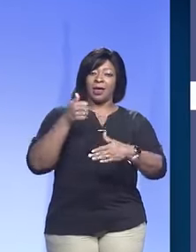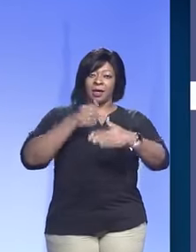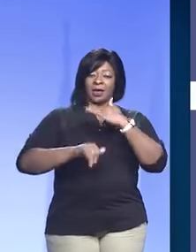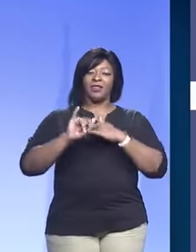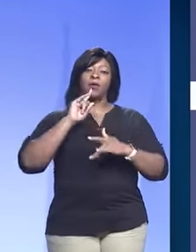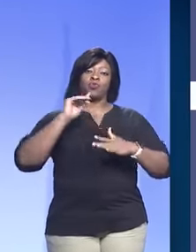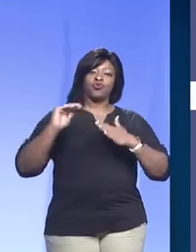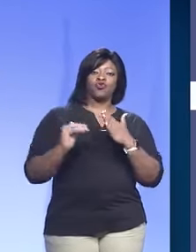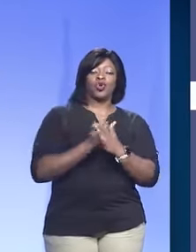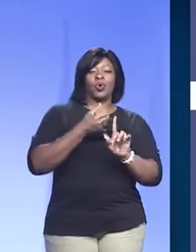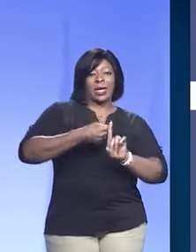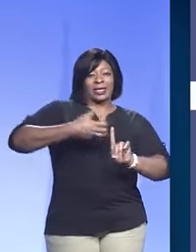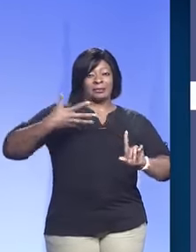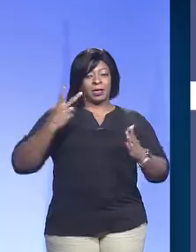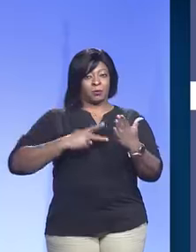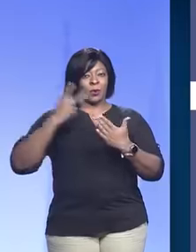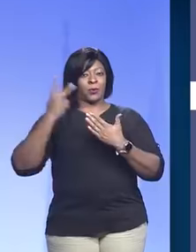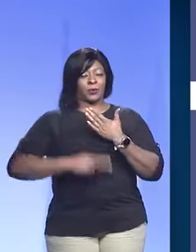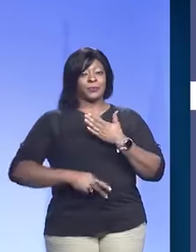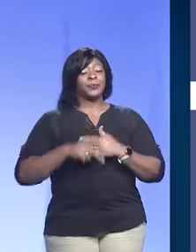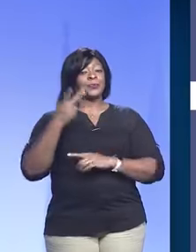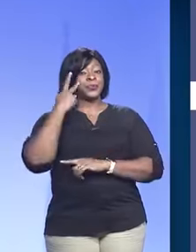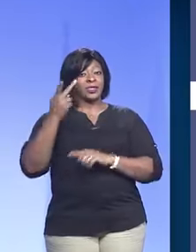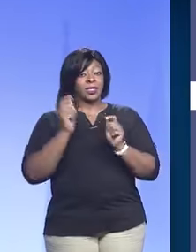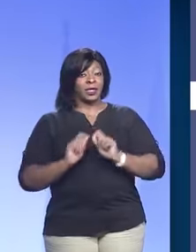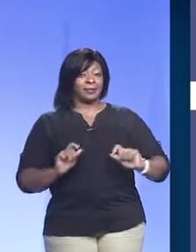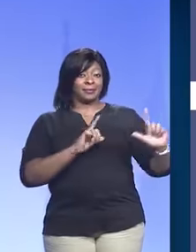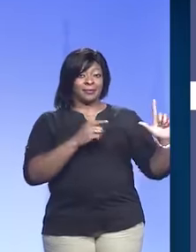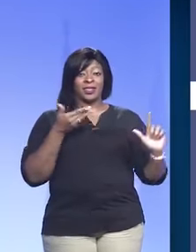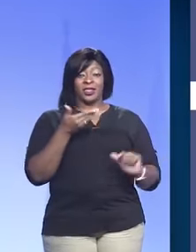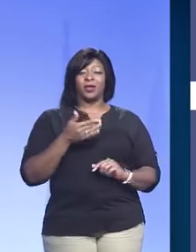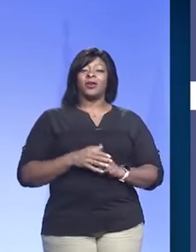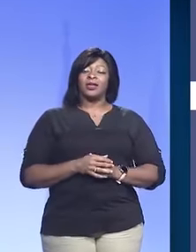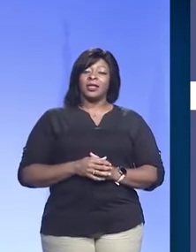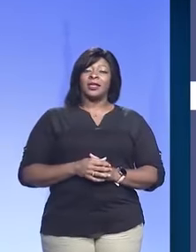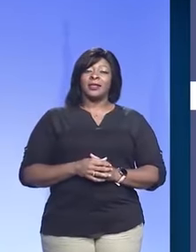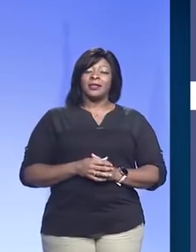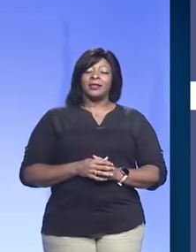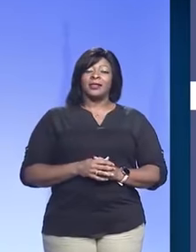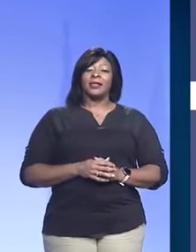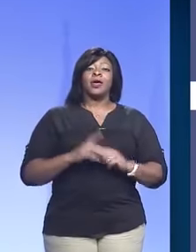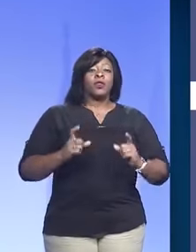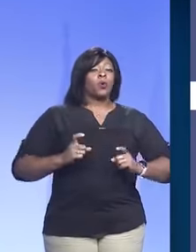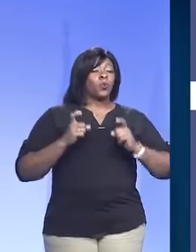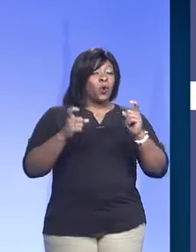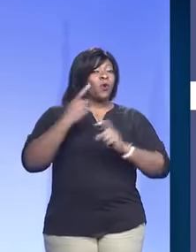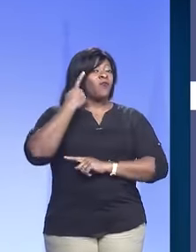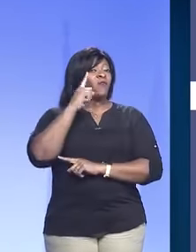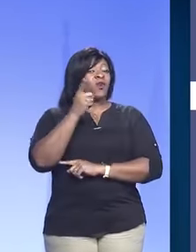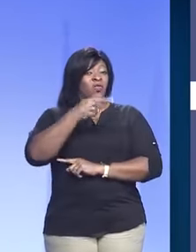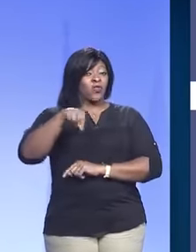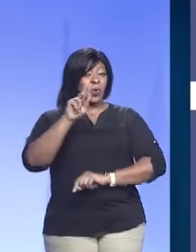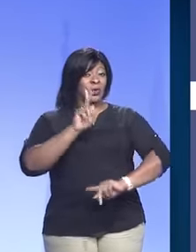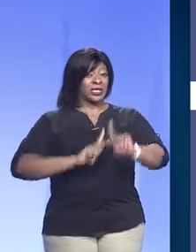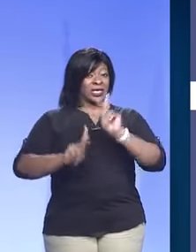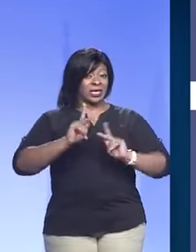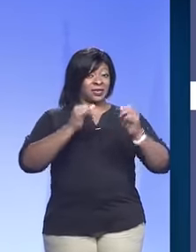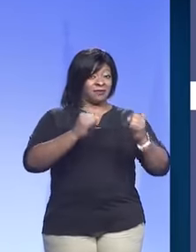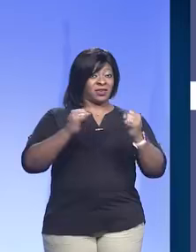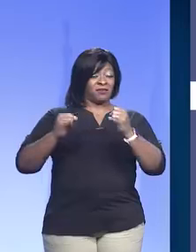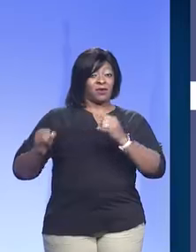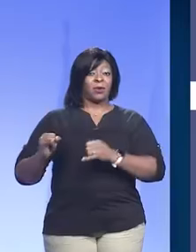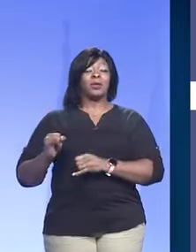the new expanded program. As you can see from the slide, the award for those individual